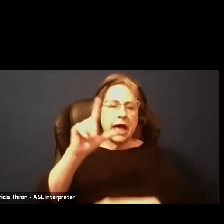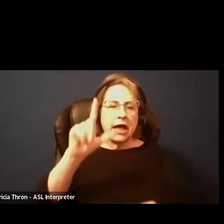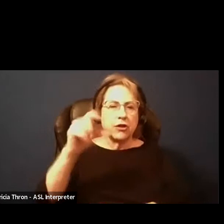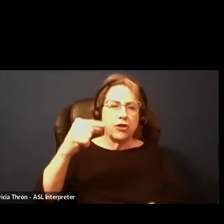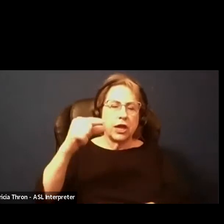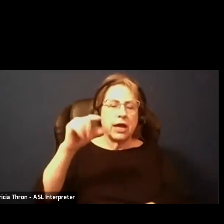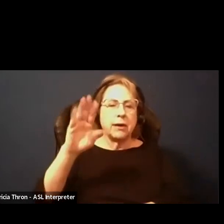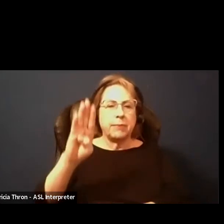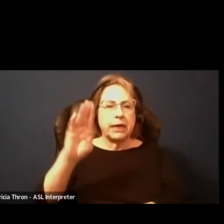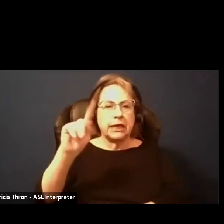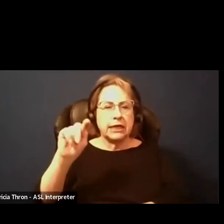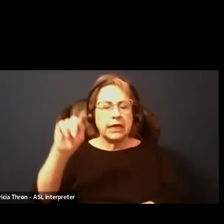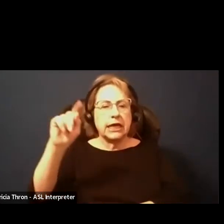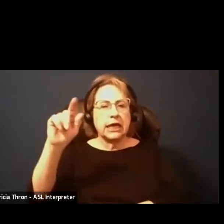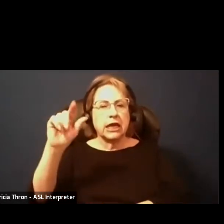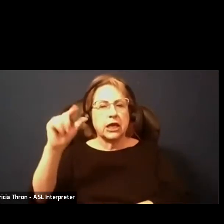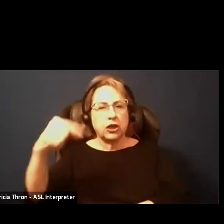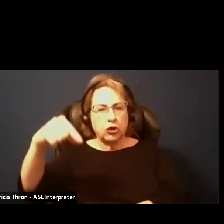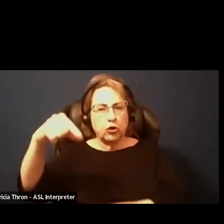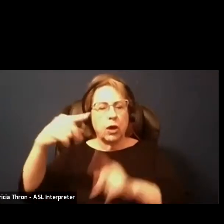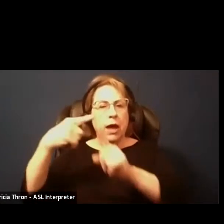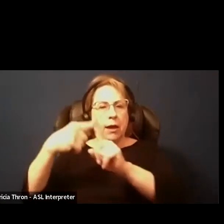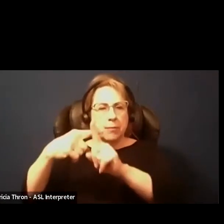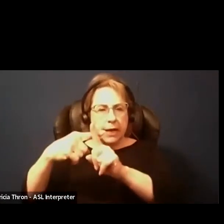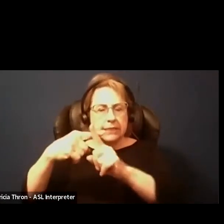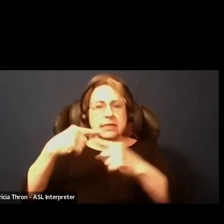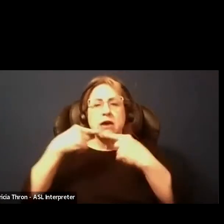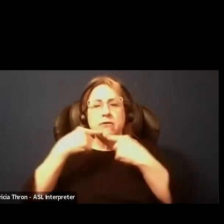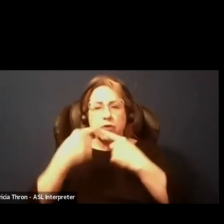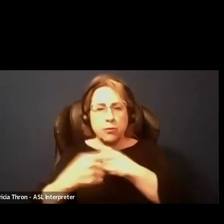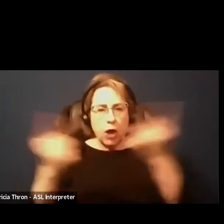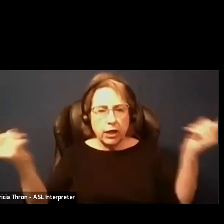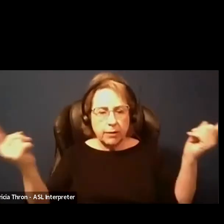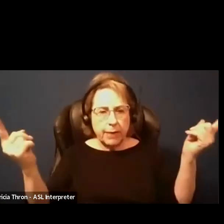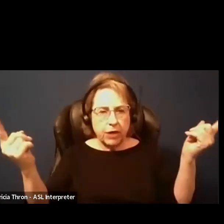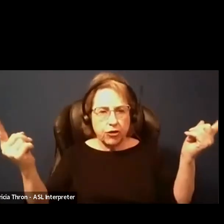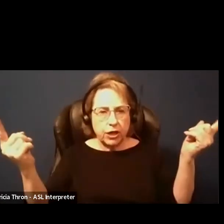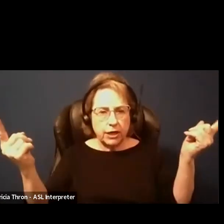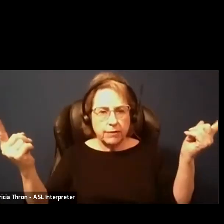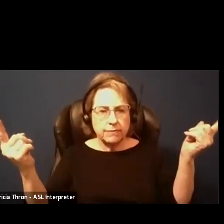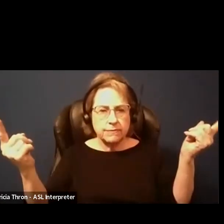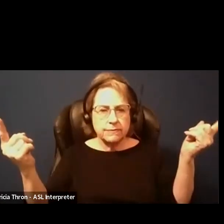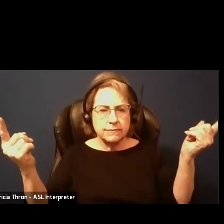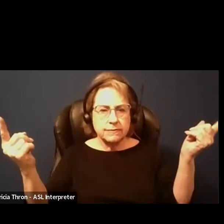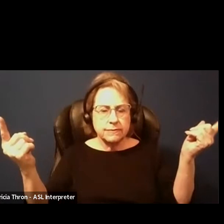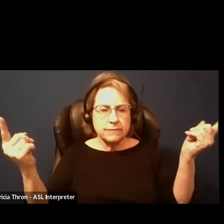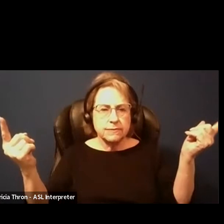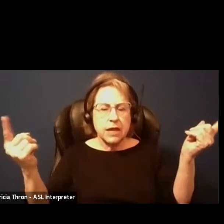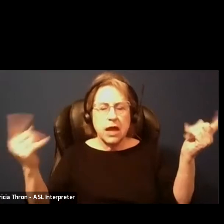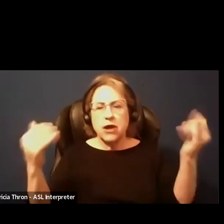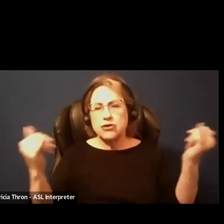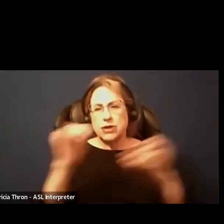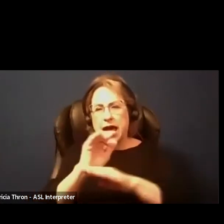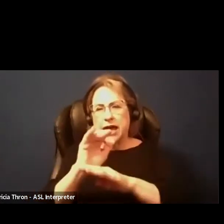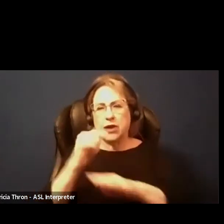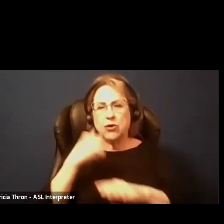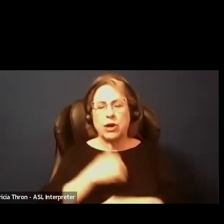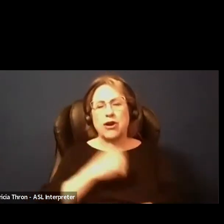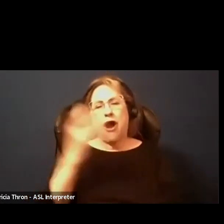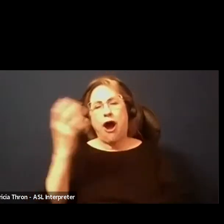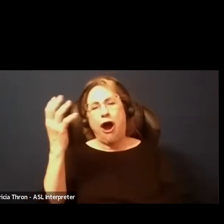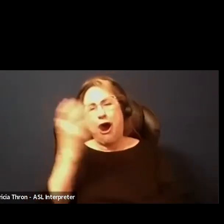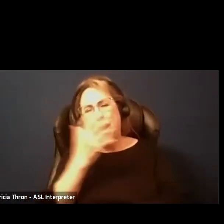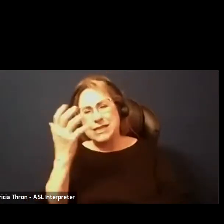intersex, and asexual history month proclamation. Tonight, we're like so awesome. We have with us